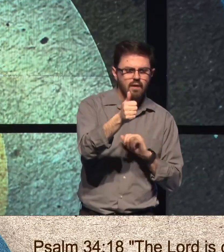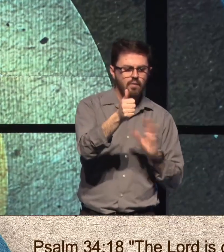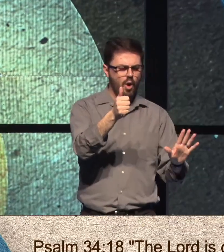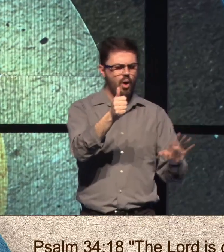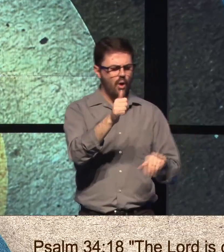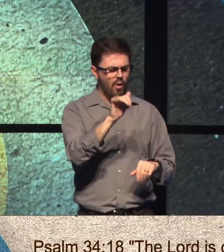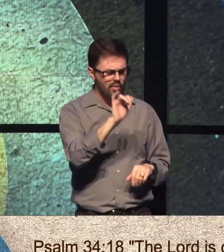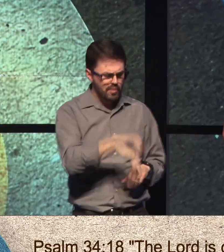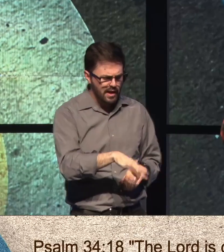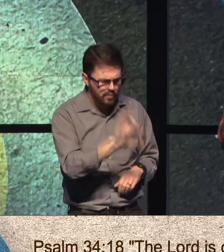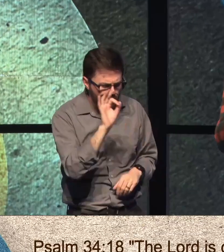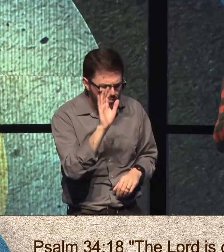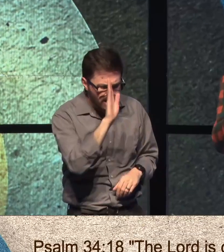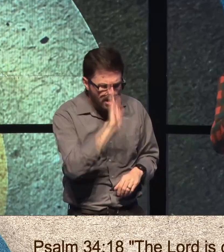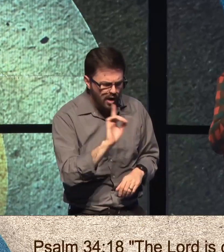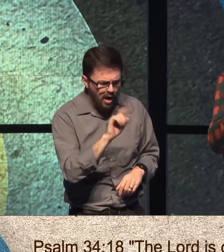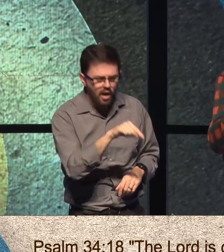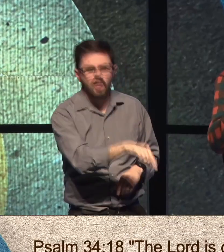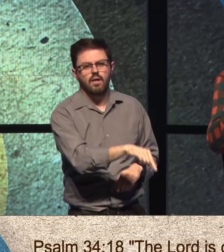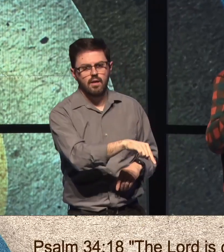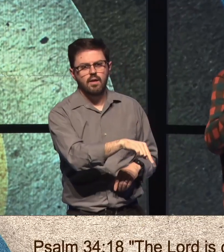said, blessed are the poor.